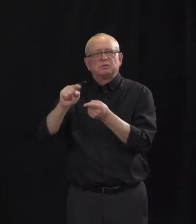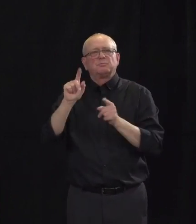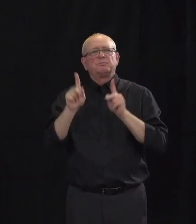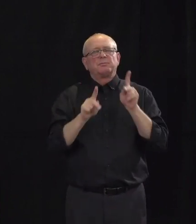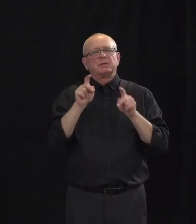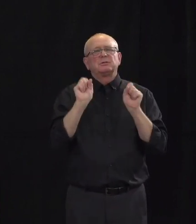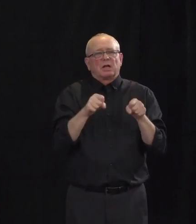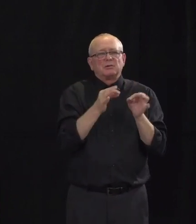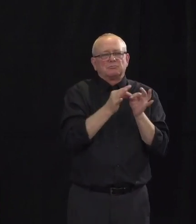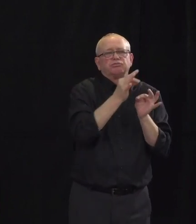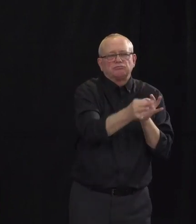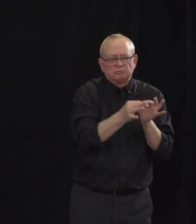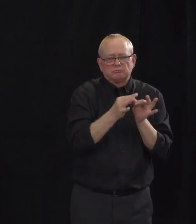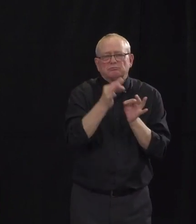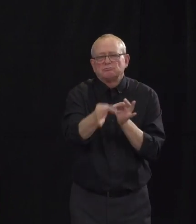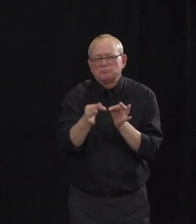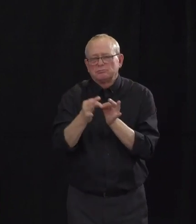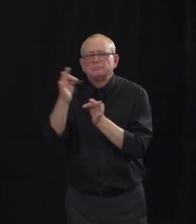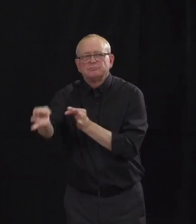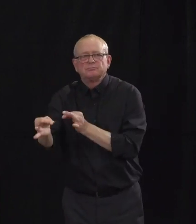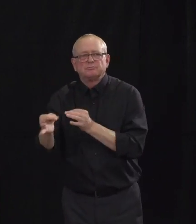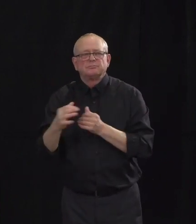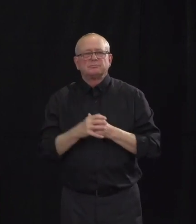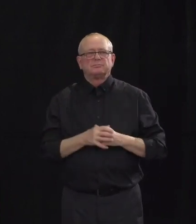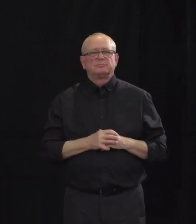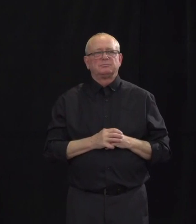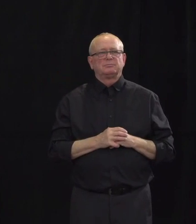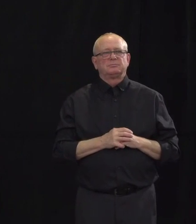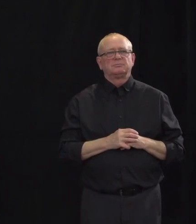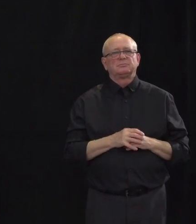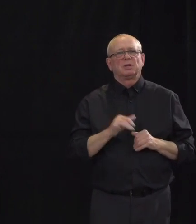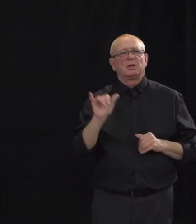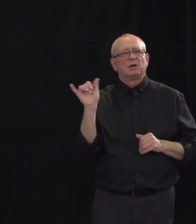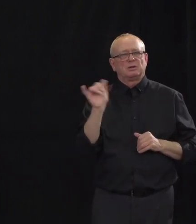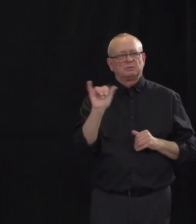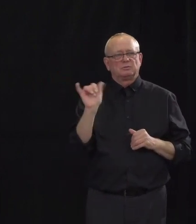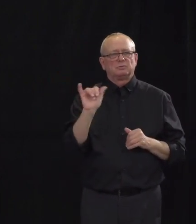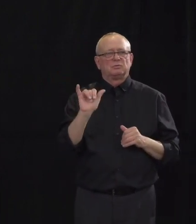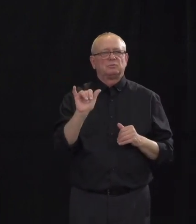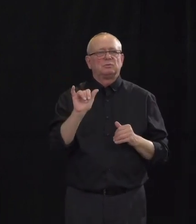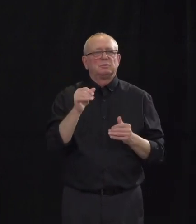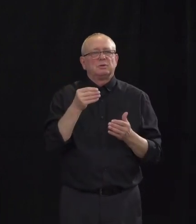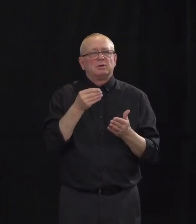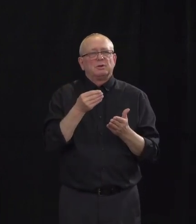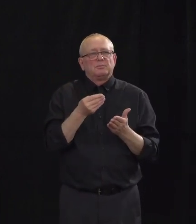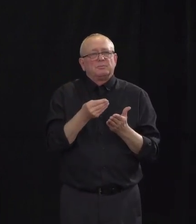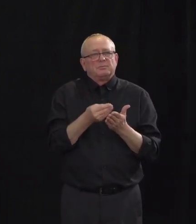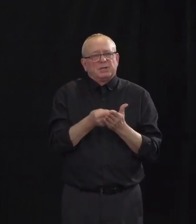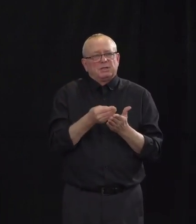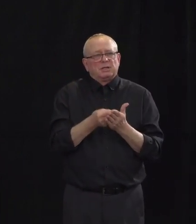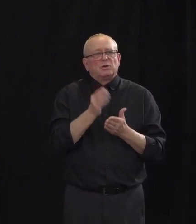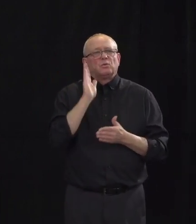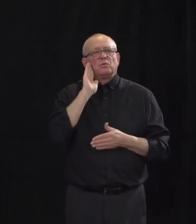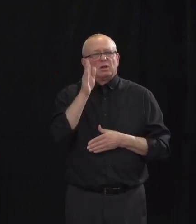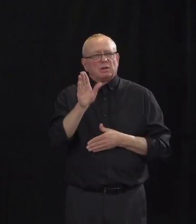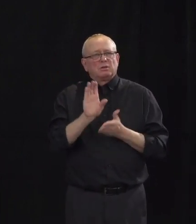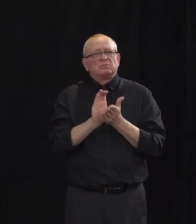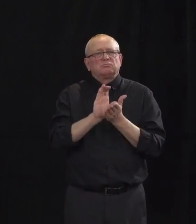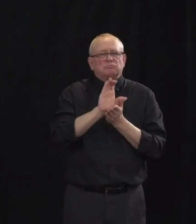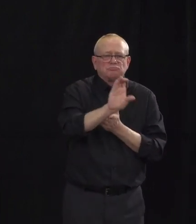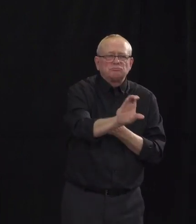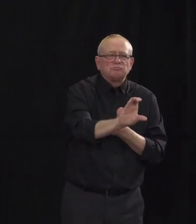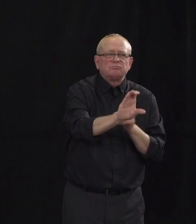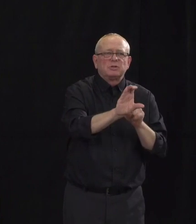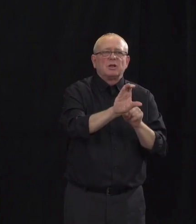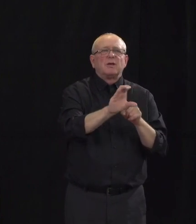31st. This will free up $5 million in cash that can be used to pay employees and to keep the lights on. Today, I'd like to make an